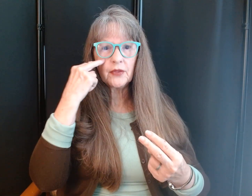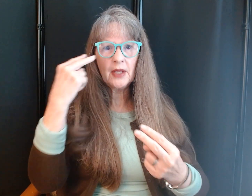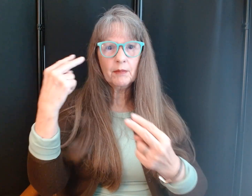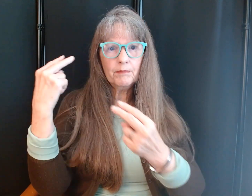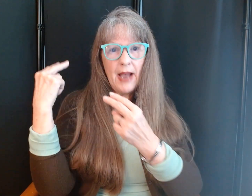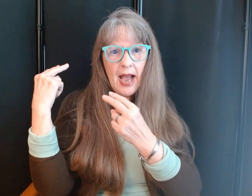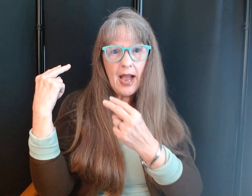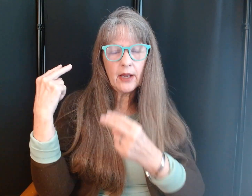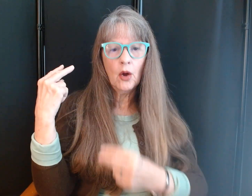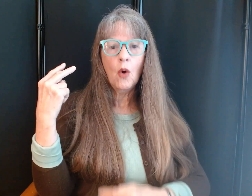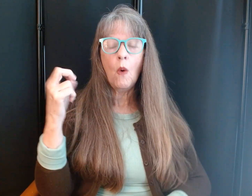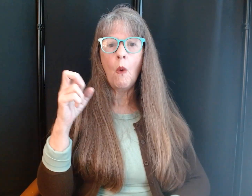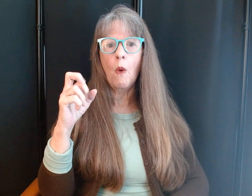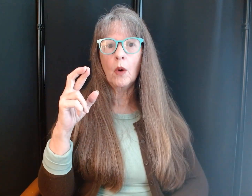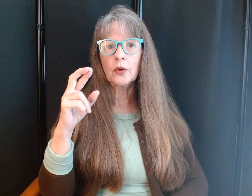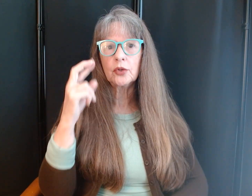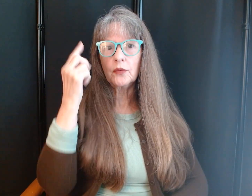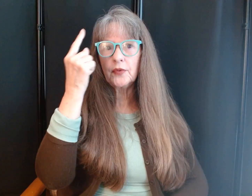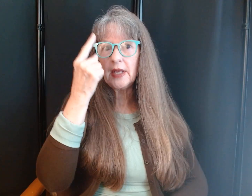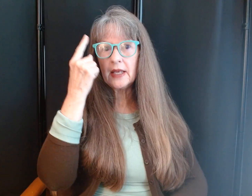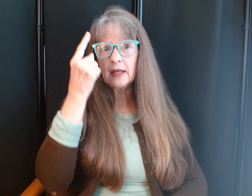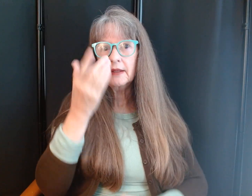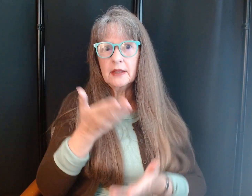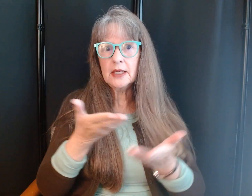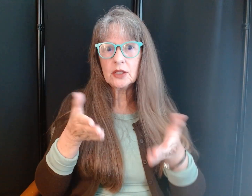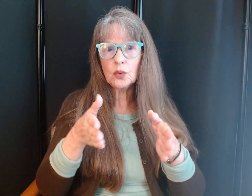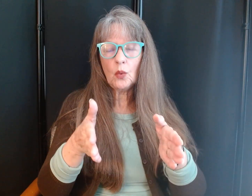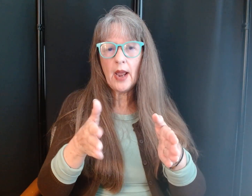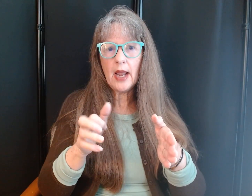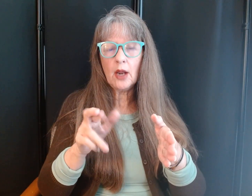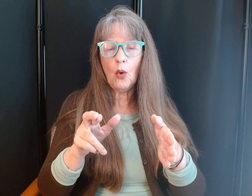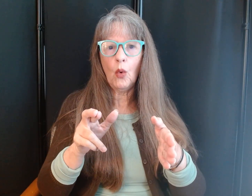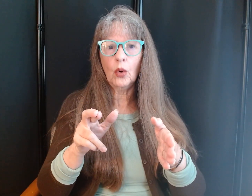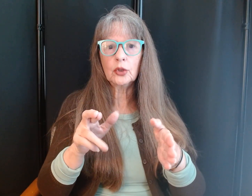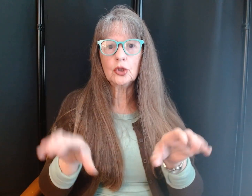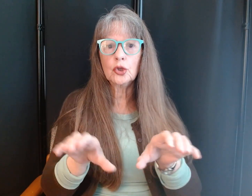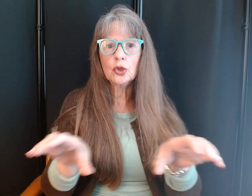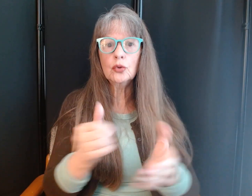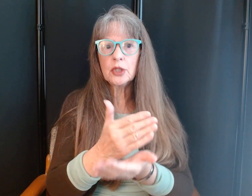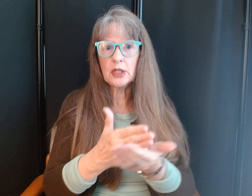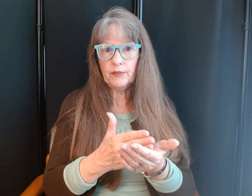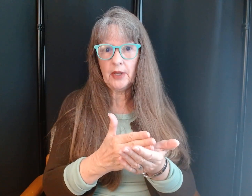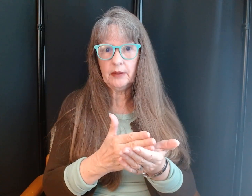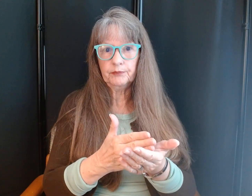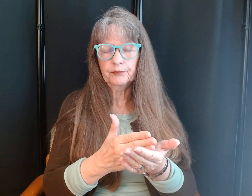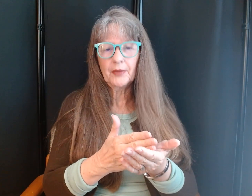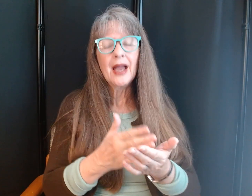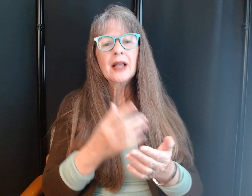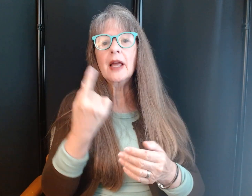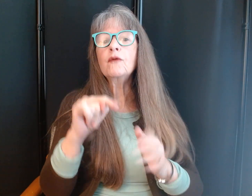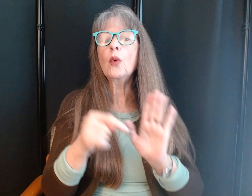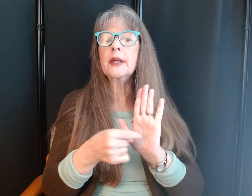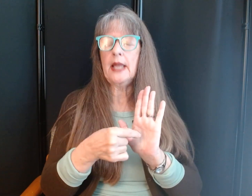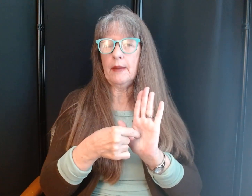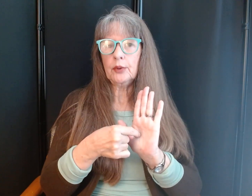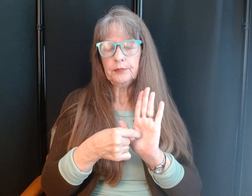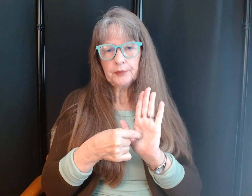think back or to think this way or to do something. Like for example, here's